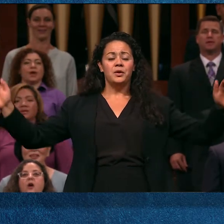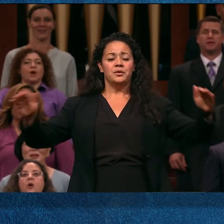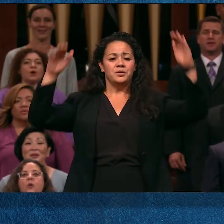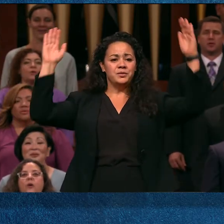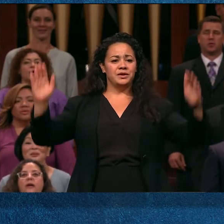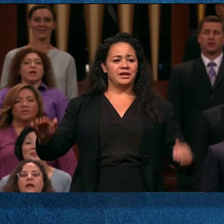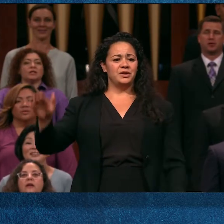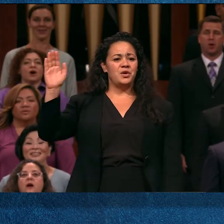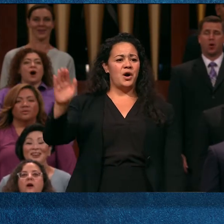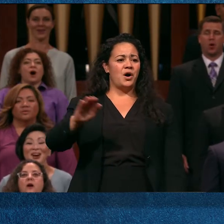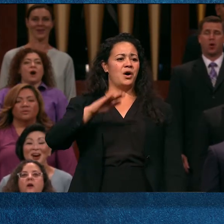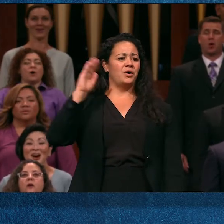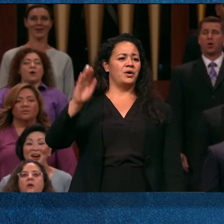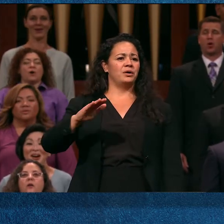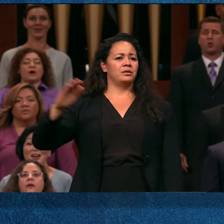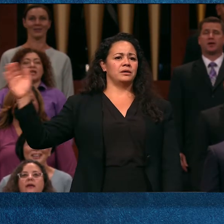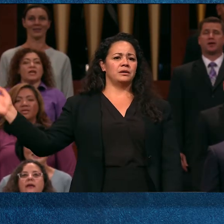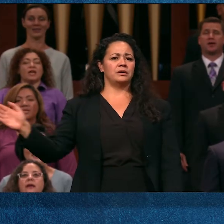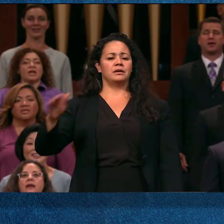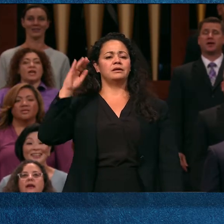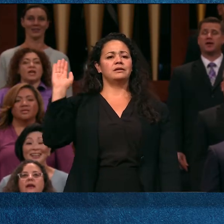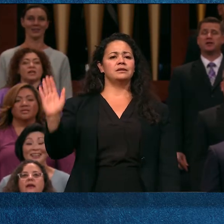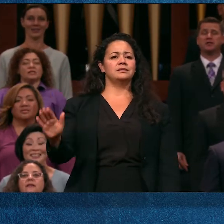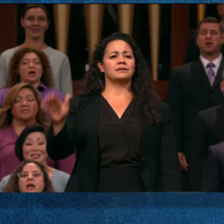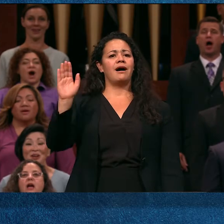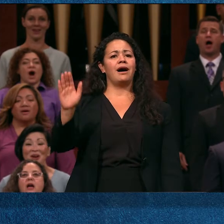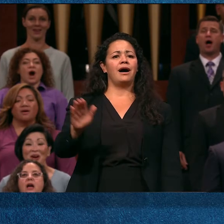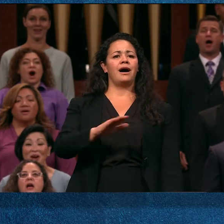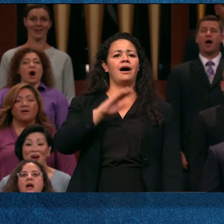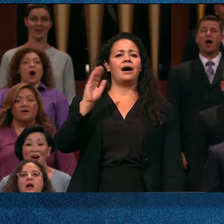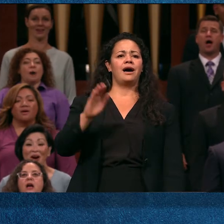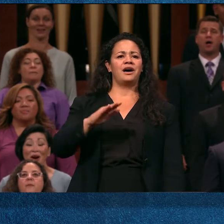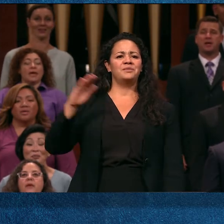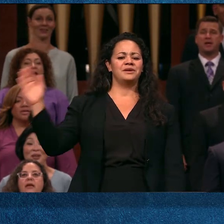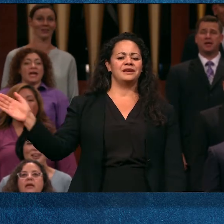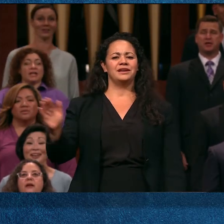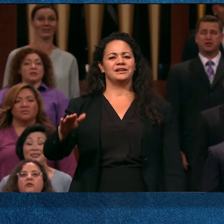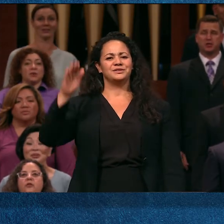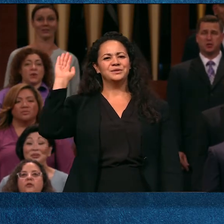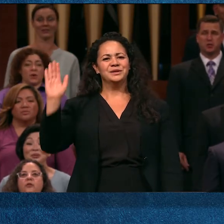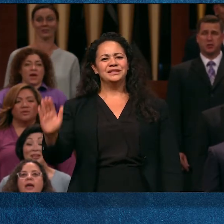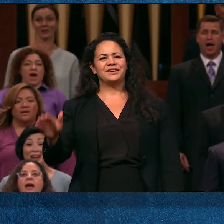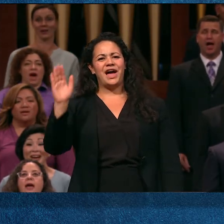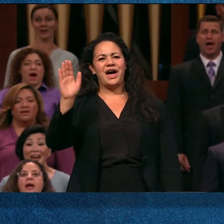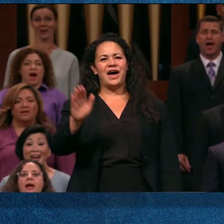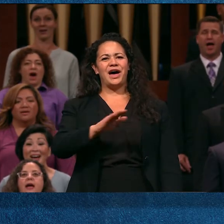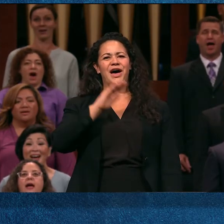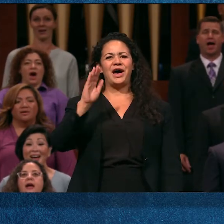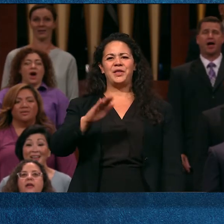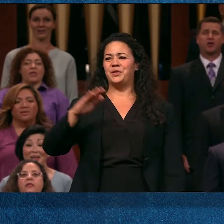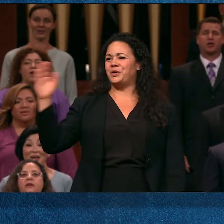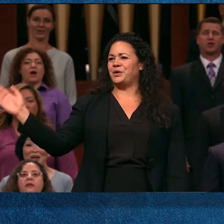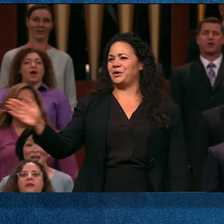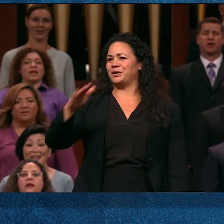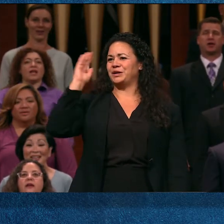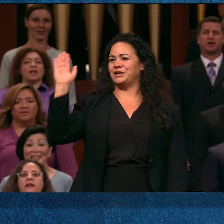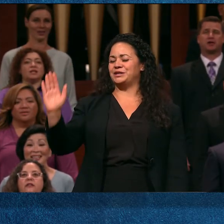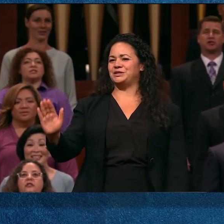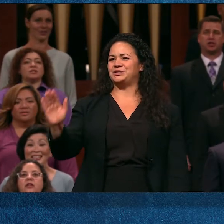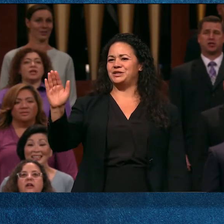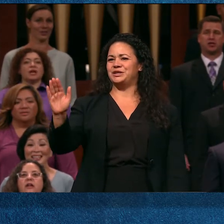We know He is coming, To never